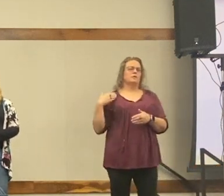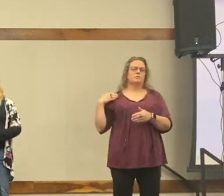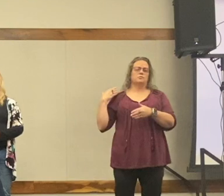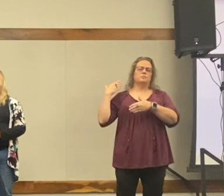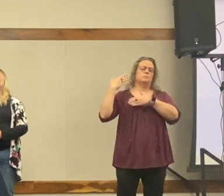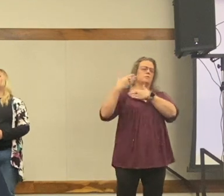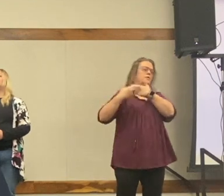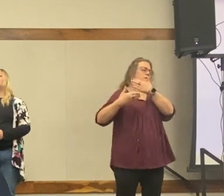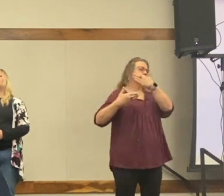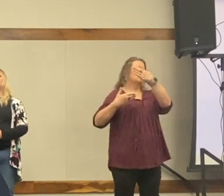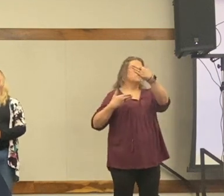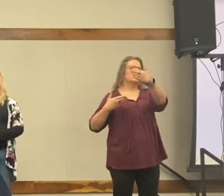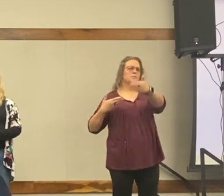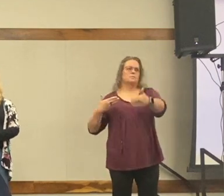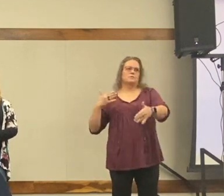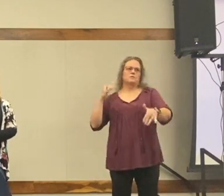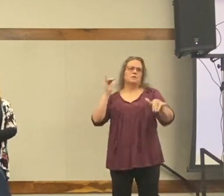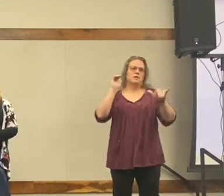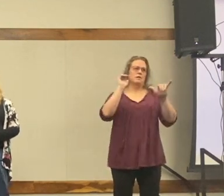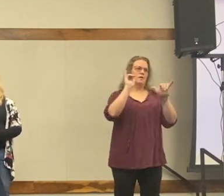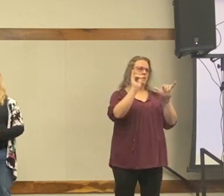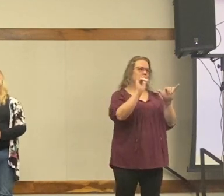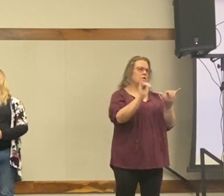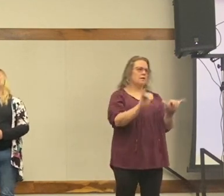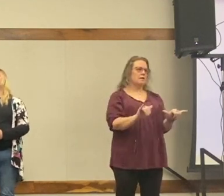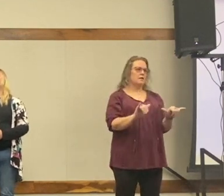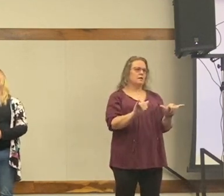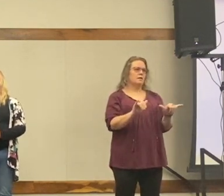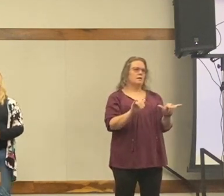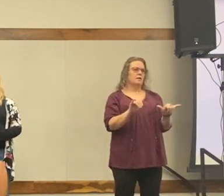Age to age, you stay.